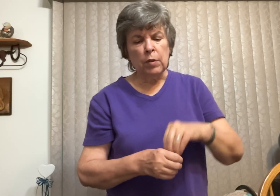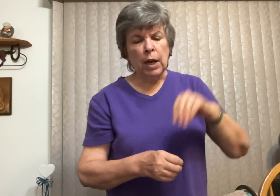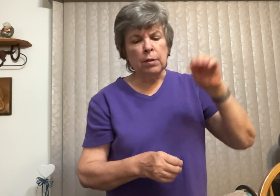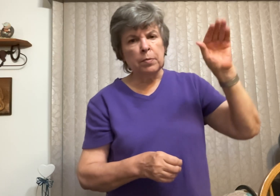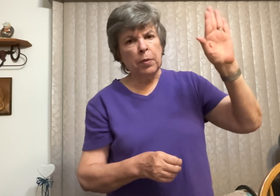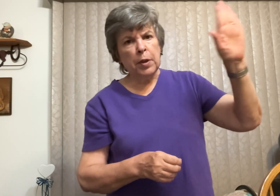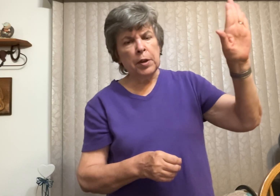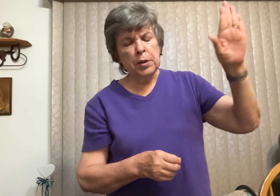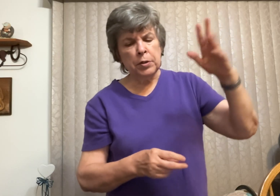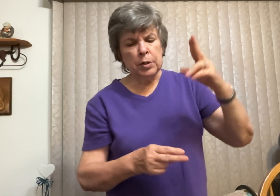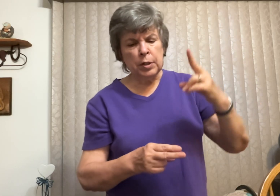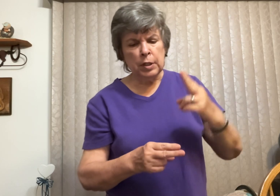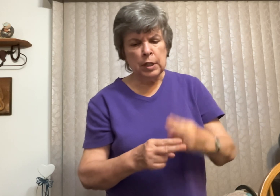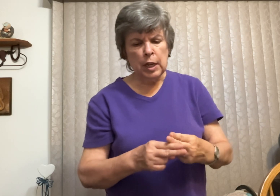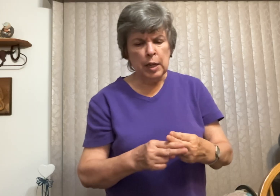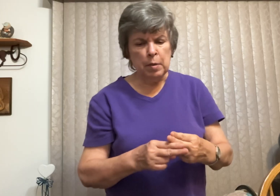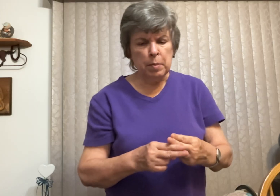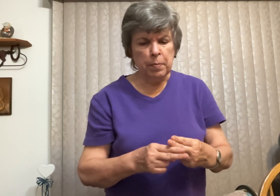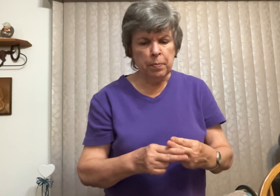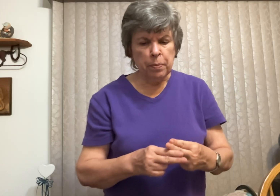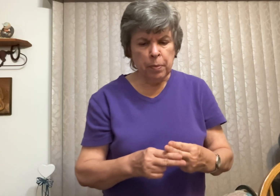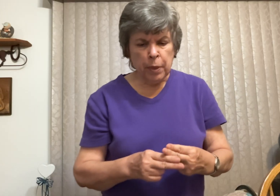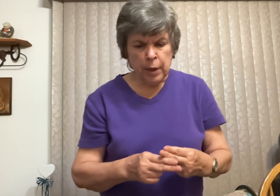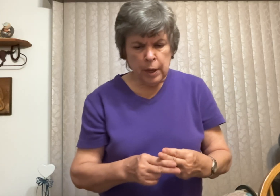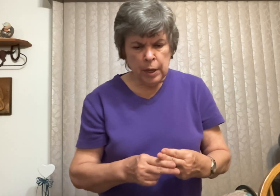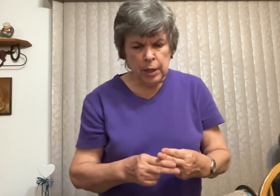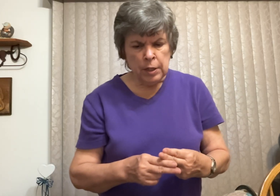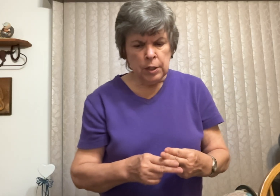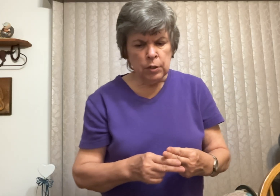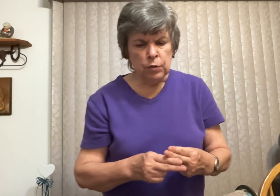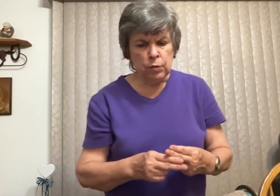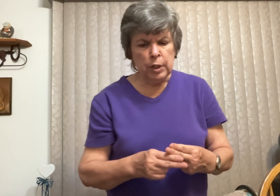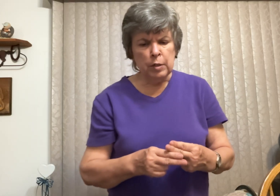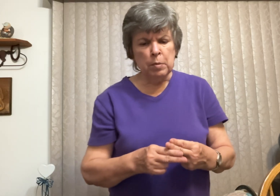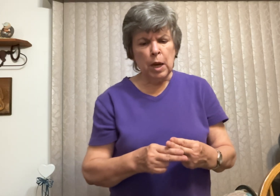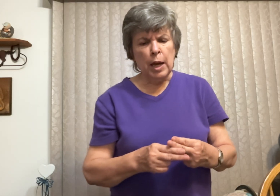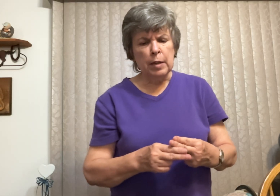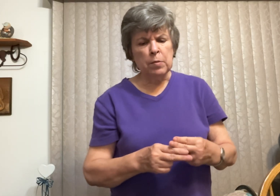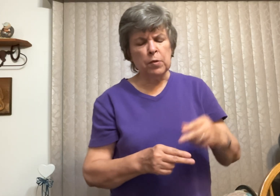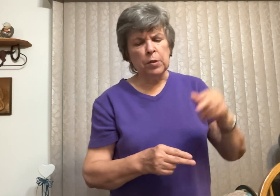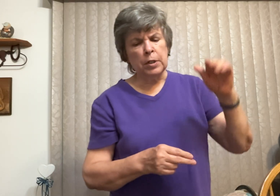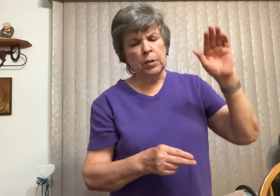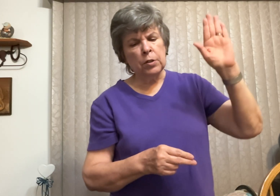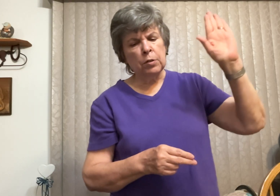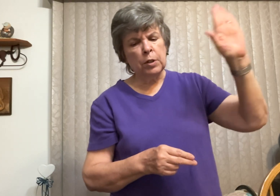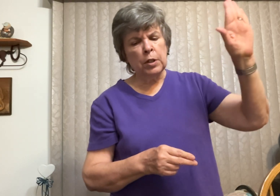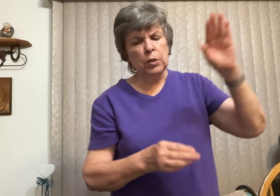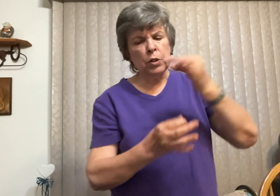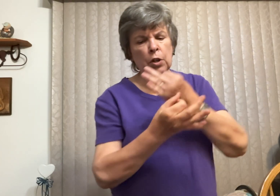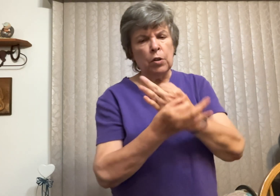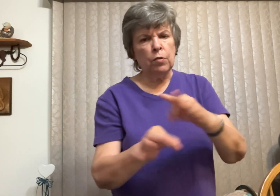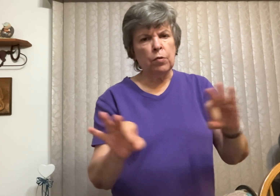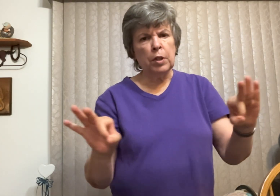out, his name. In his freedom I am free. So his